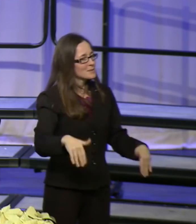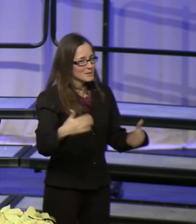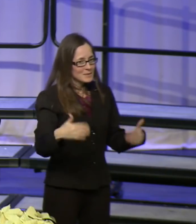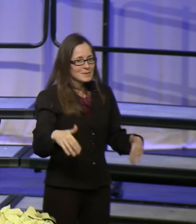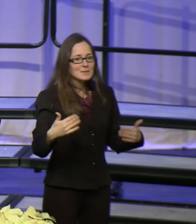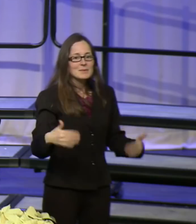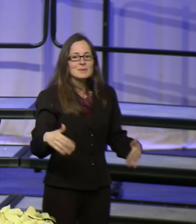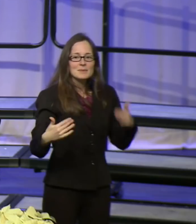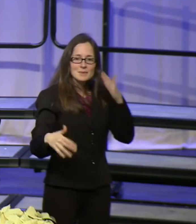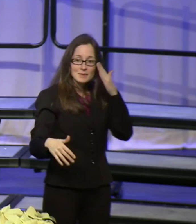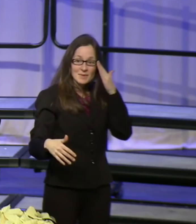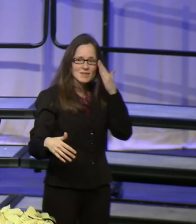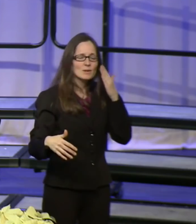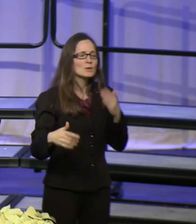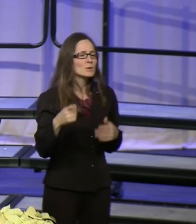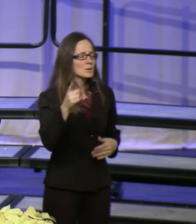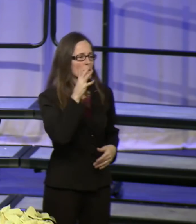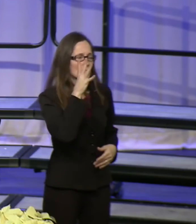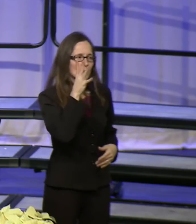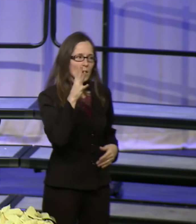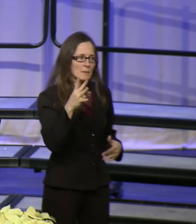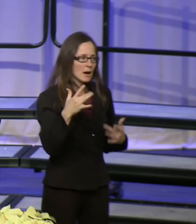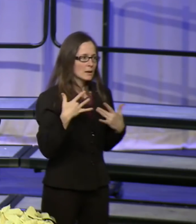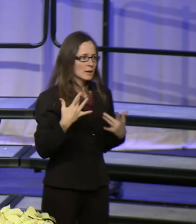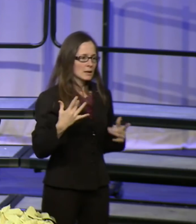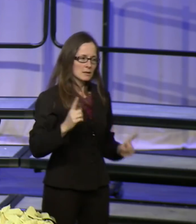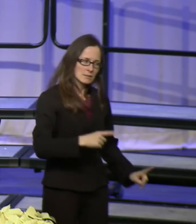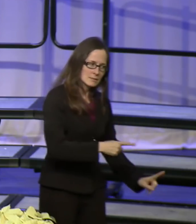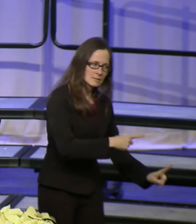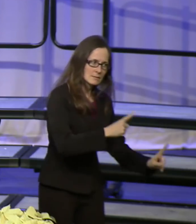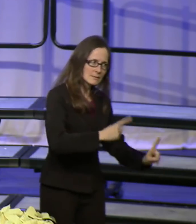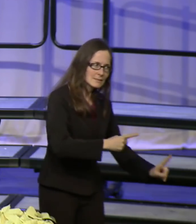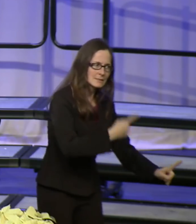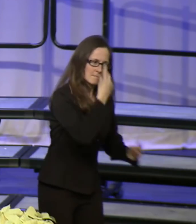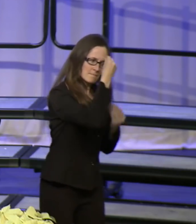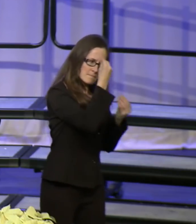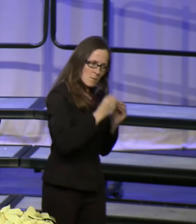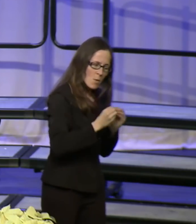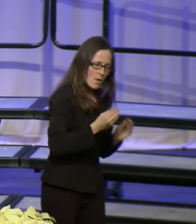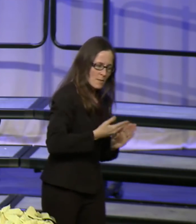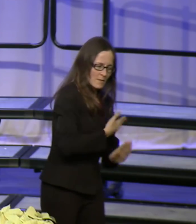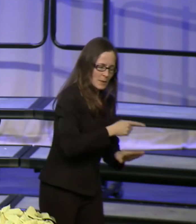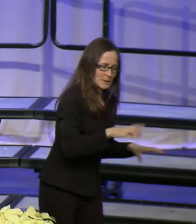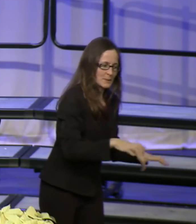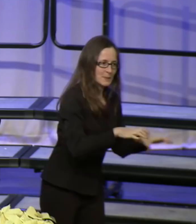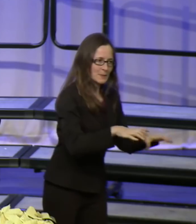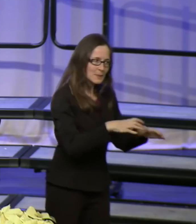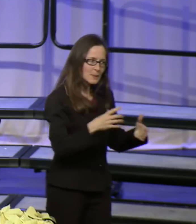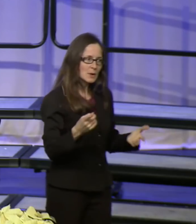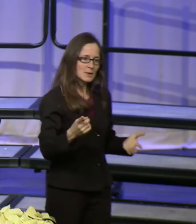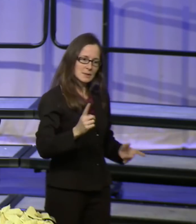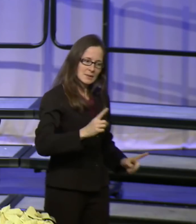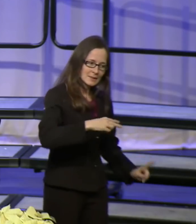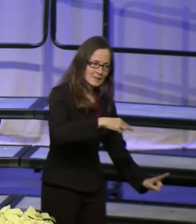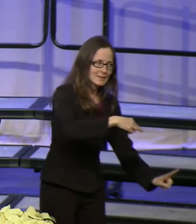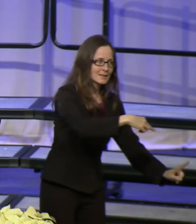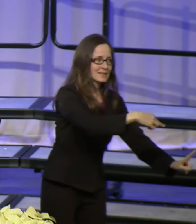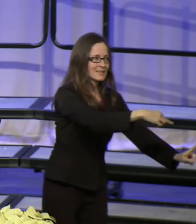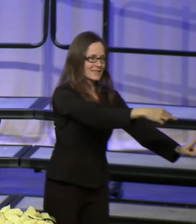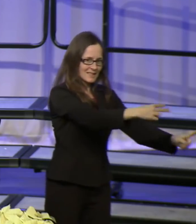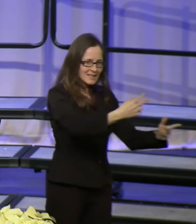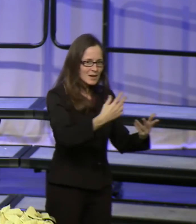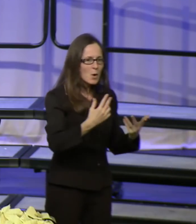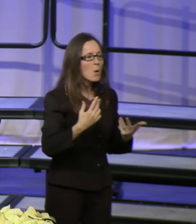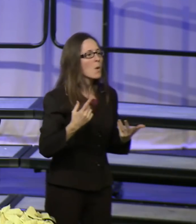you do that, she nudges. You know what's right, she exasperates. Or maybe sometimes, I'm not the last one who had that scarf on, am